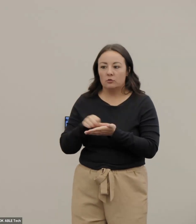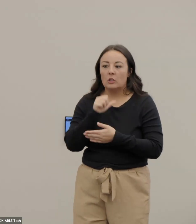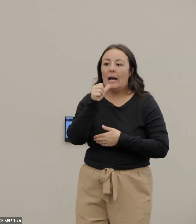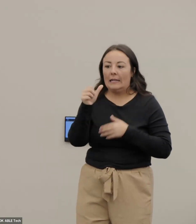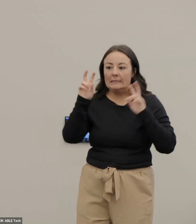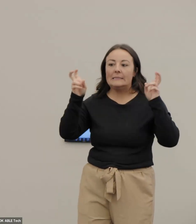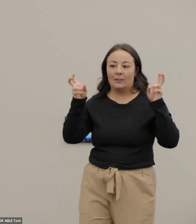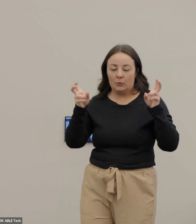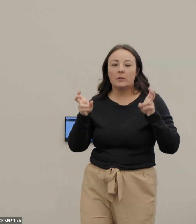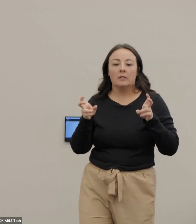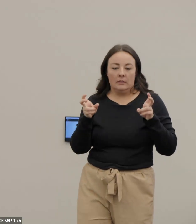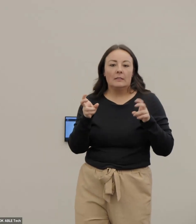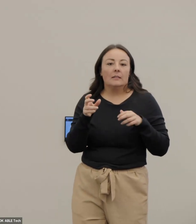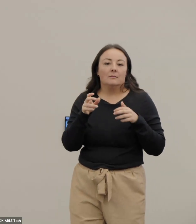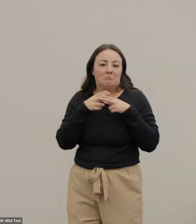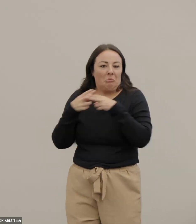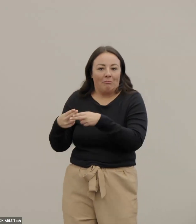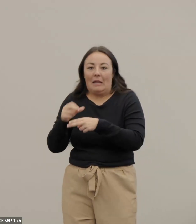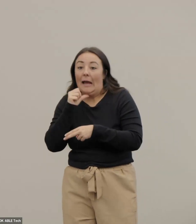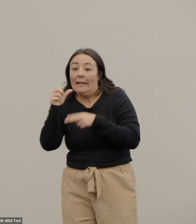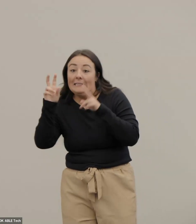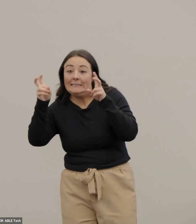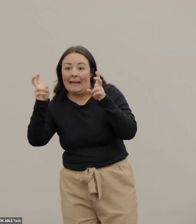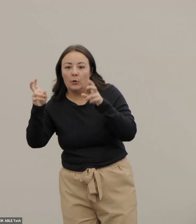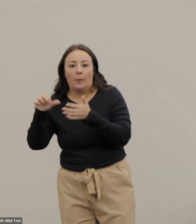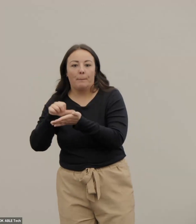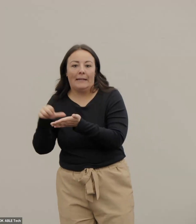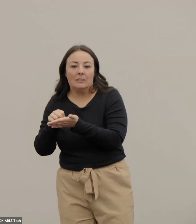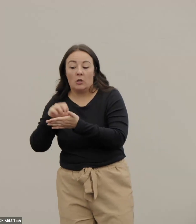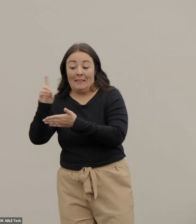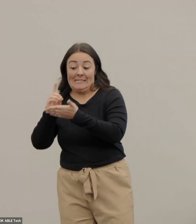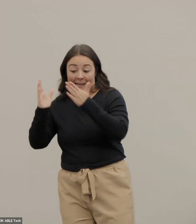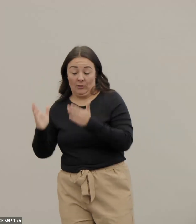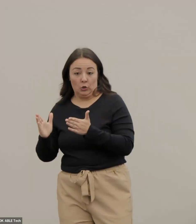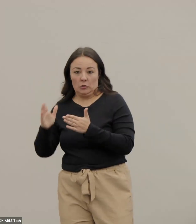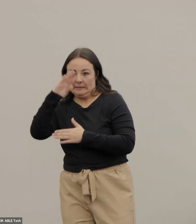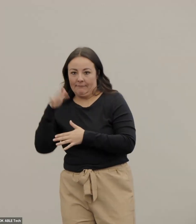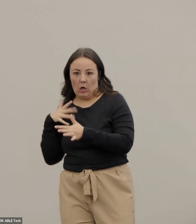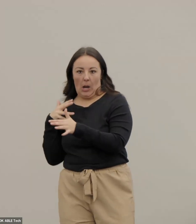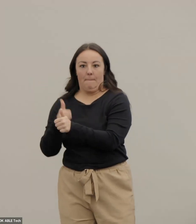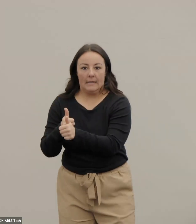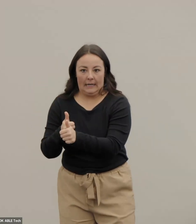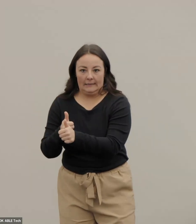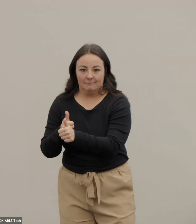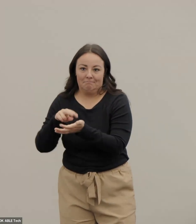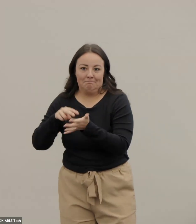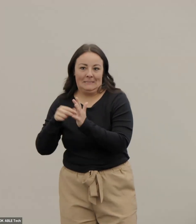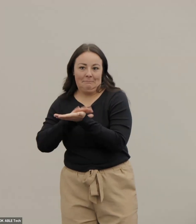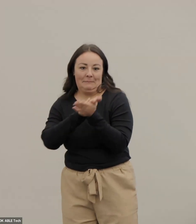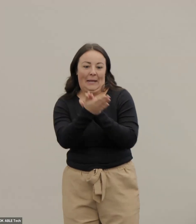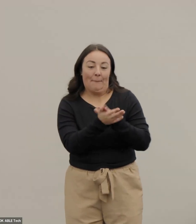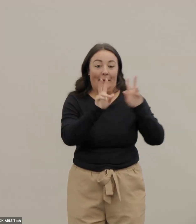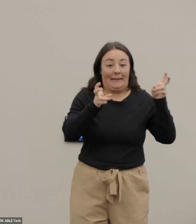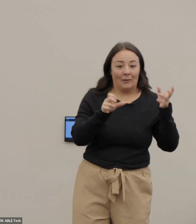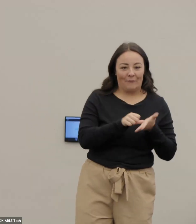would call it untitled page. And the designer would never update that. And so that became the title of the page.